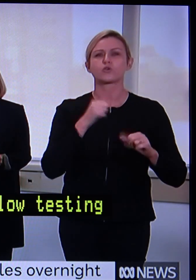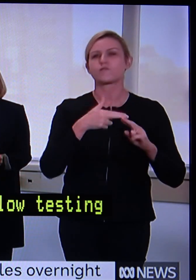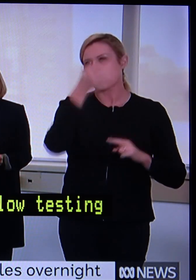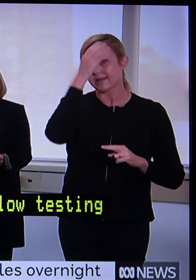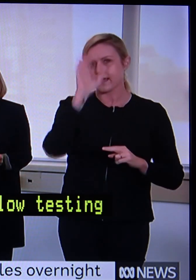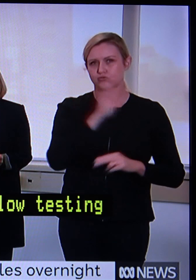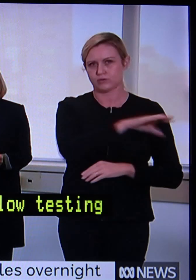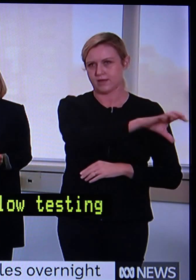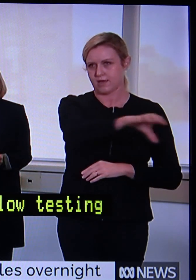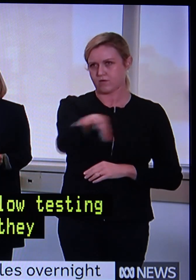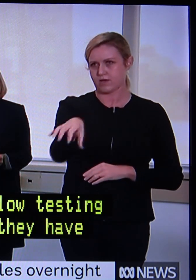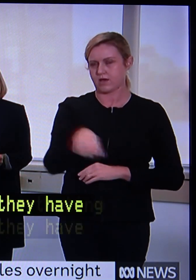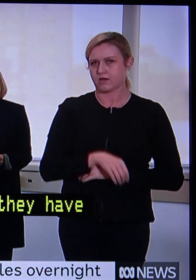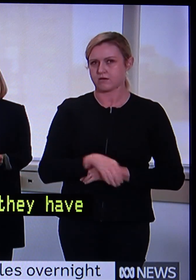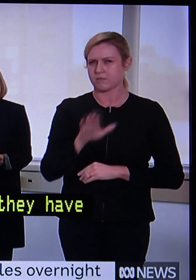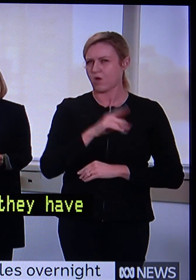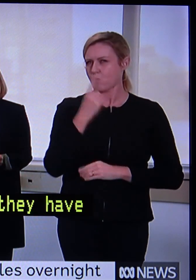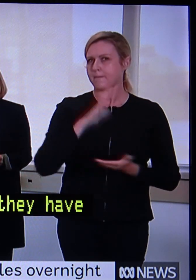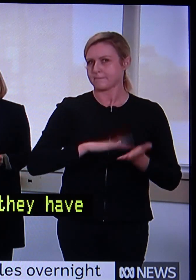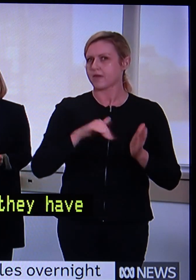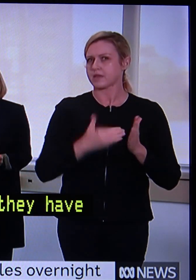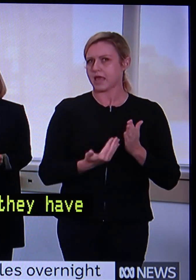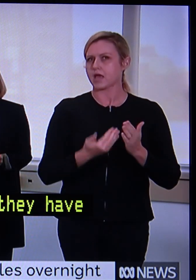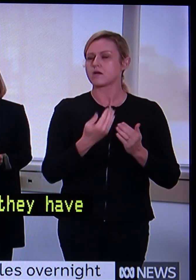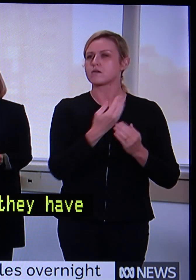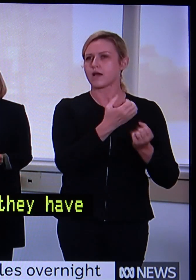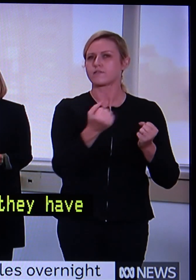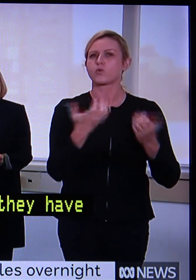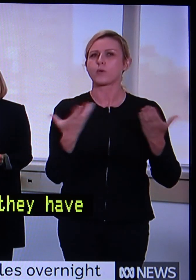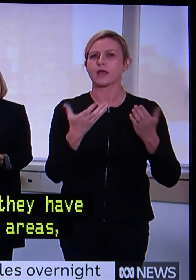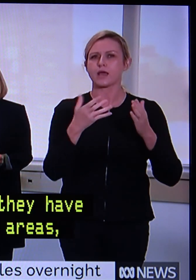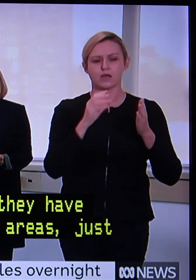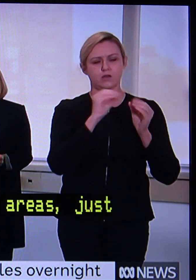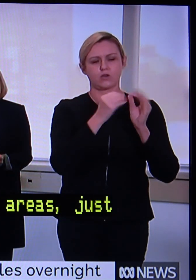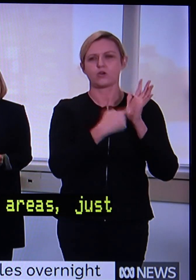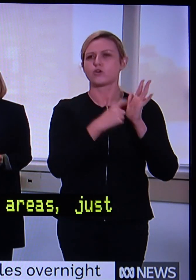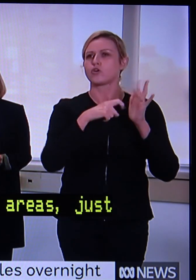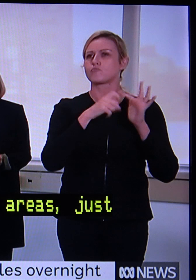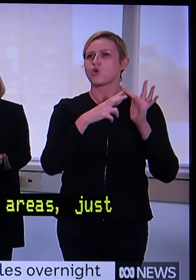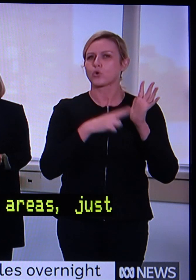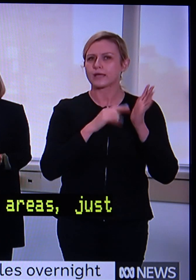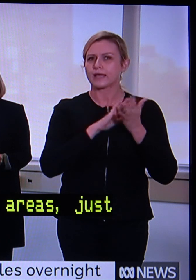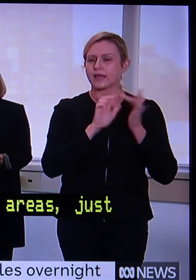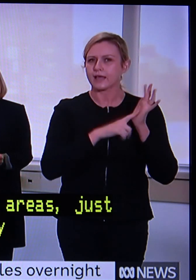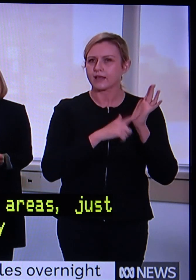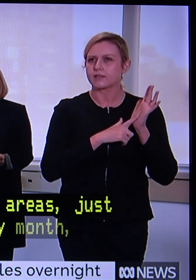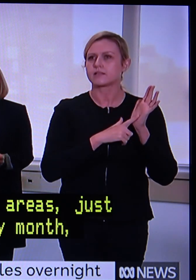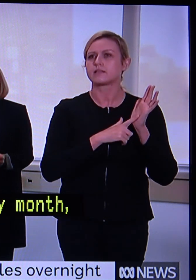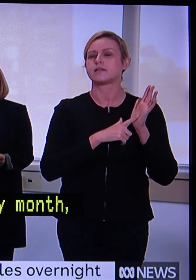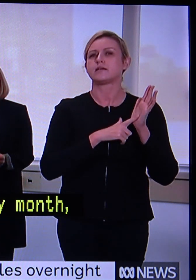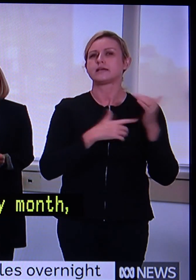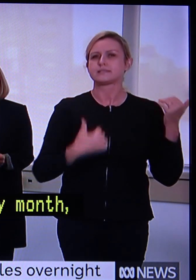last approximately a month. Been used in Broken Hill, Tamworth, Coffs